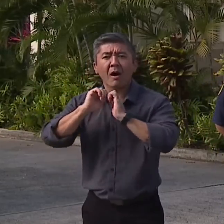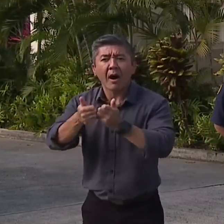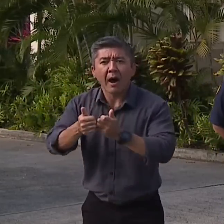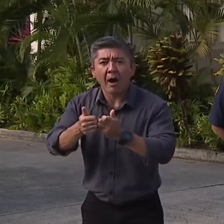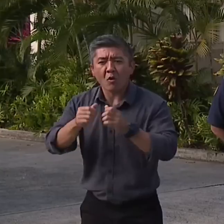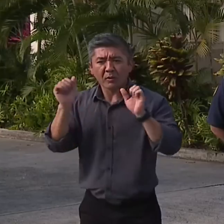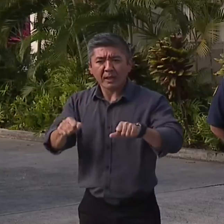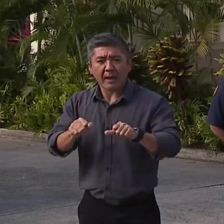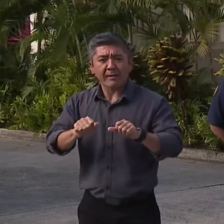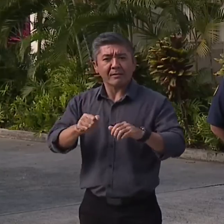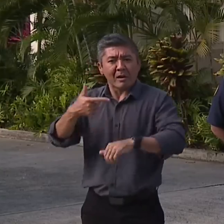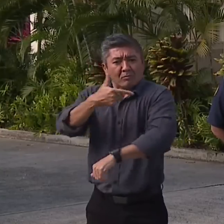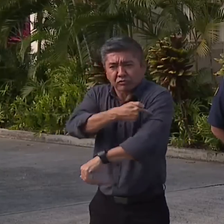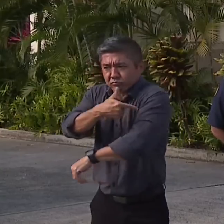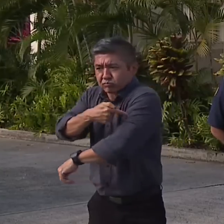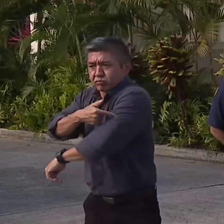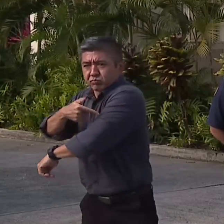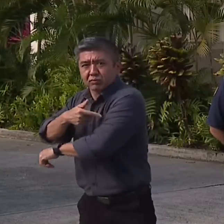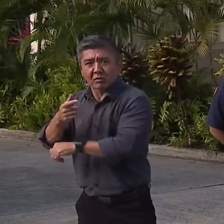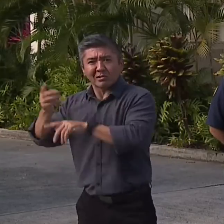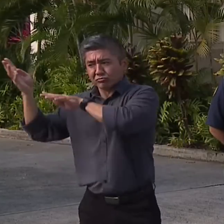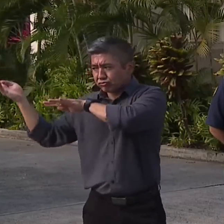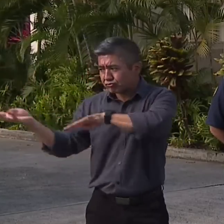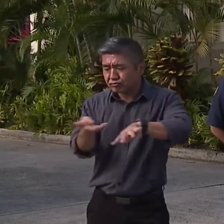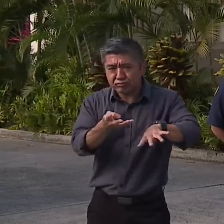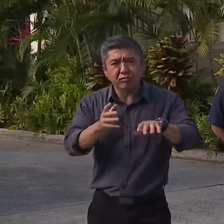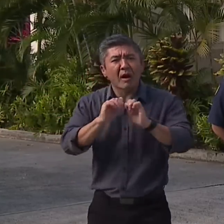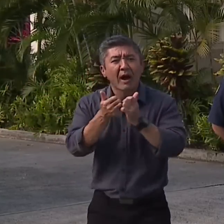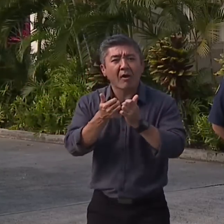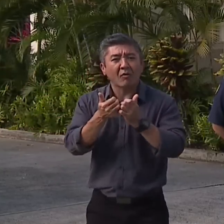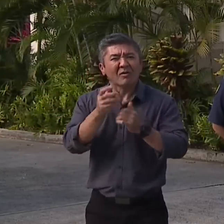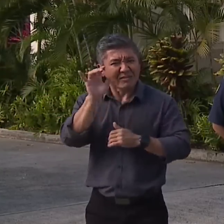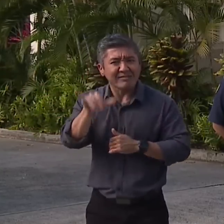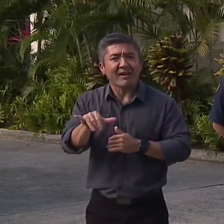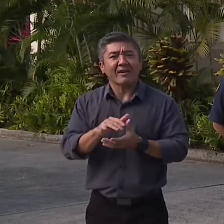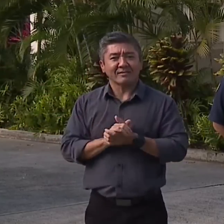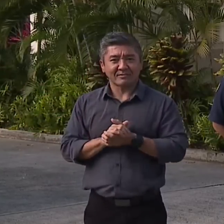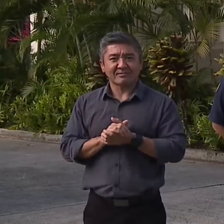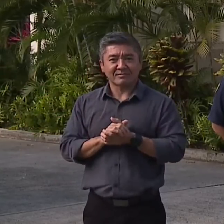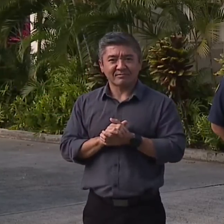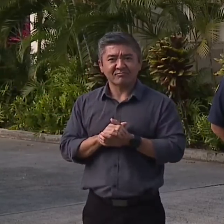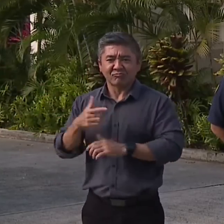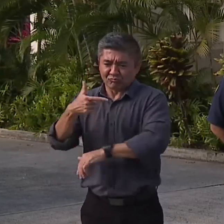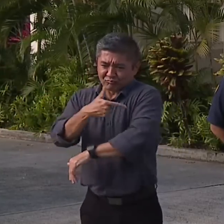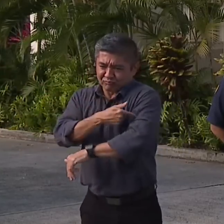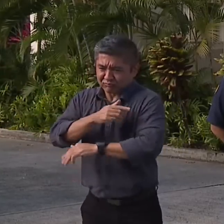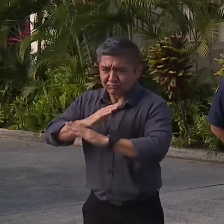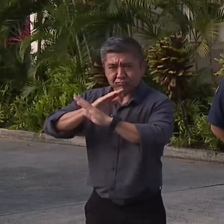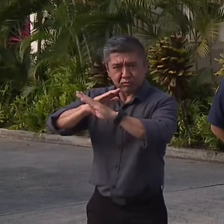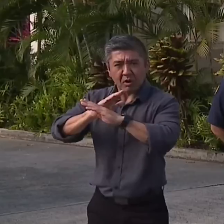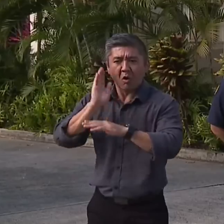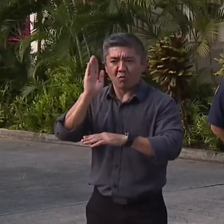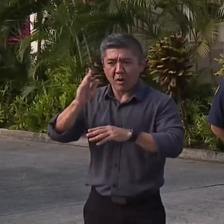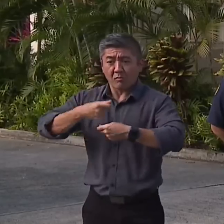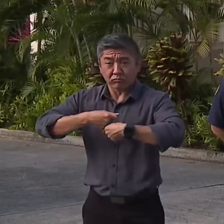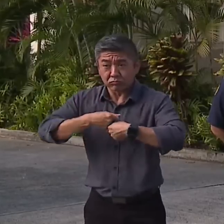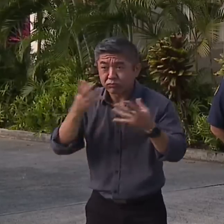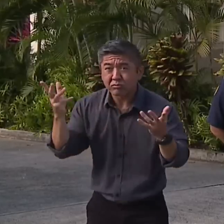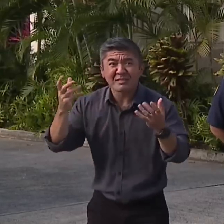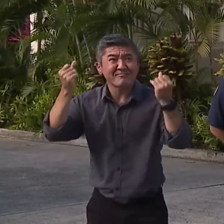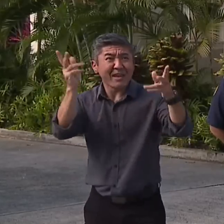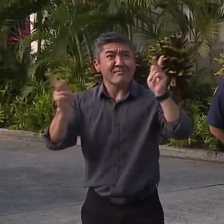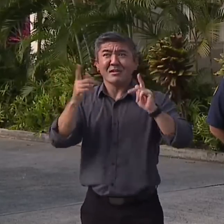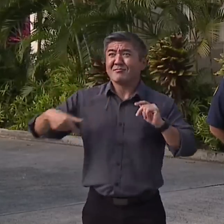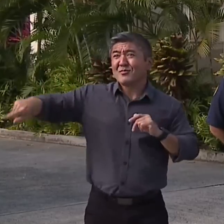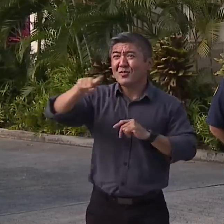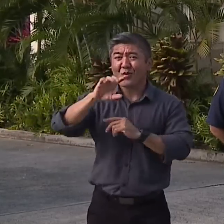up again without any conditions whatsoever. And that will come from a vaccine that's going to have to be distributed to many people on